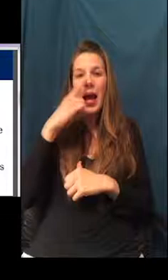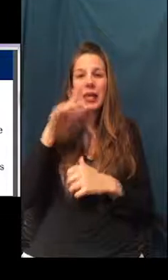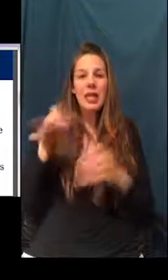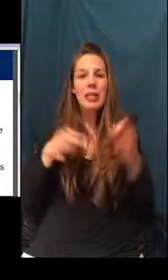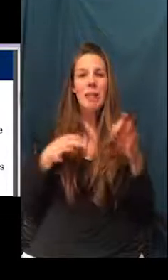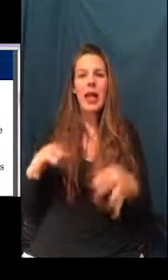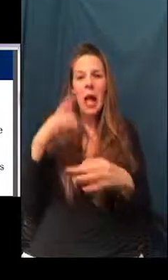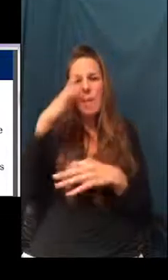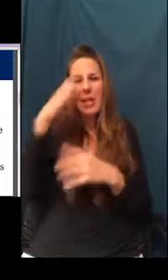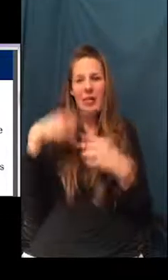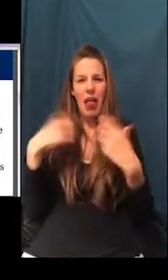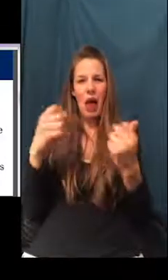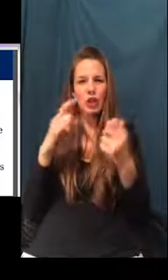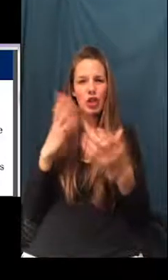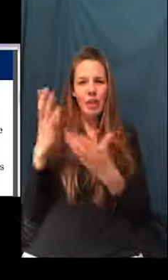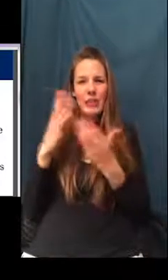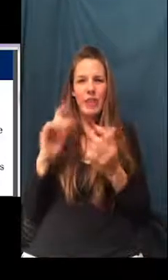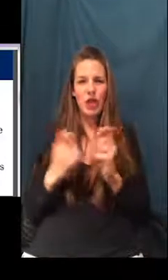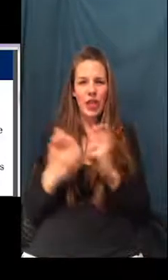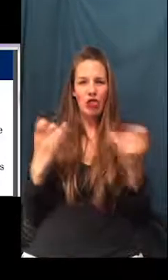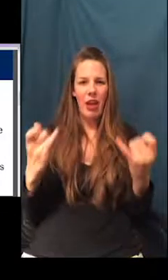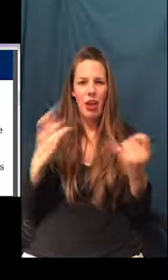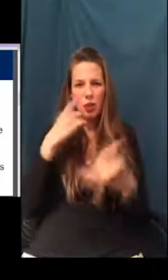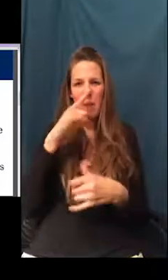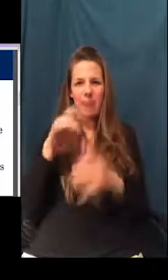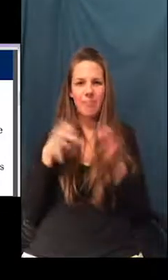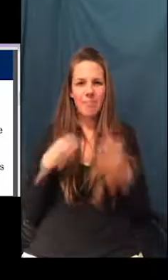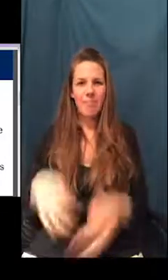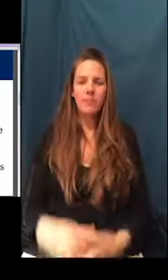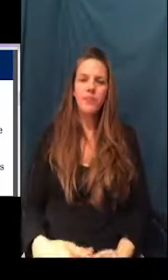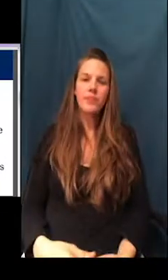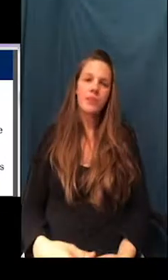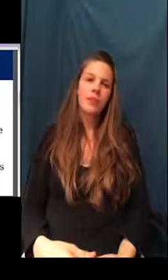health services have changed during this pandemic?